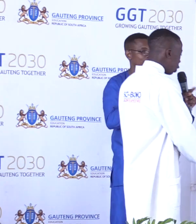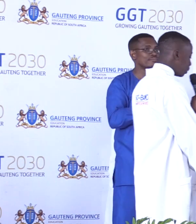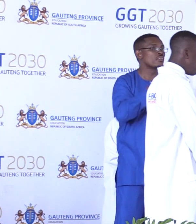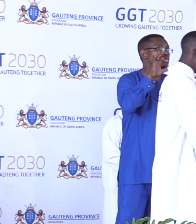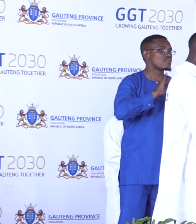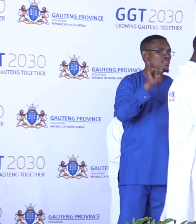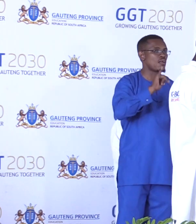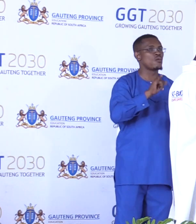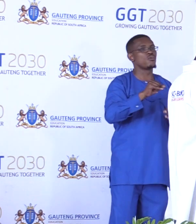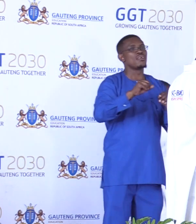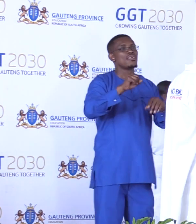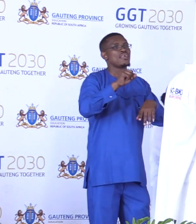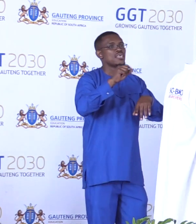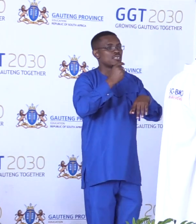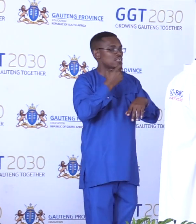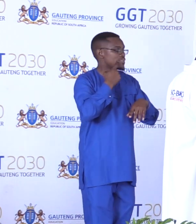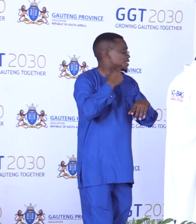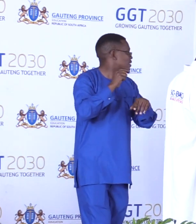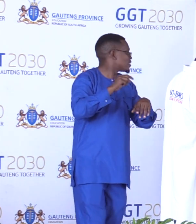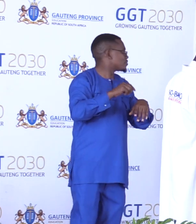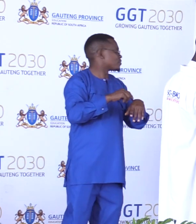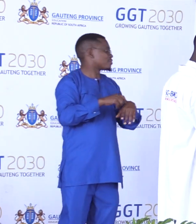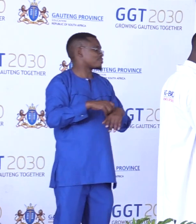the yellow bin for glass,